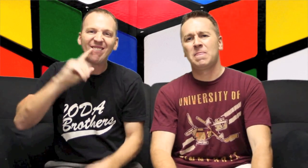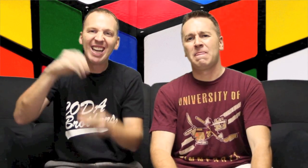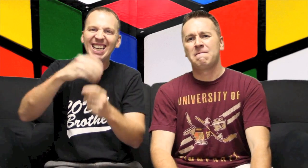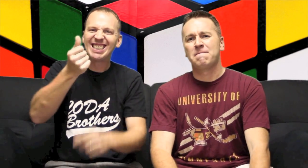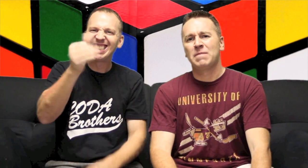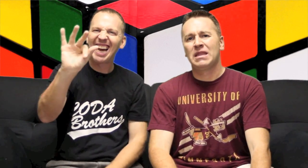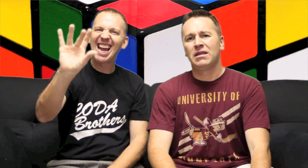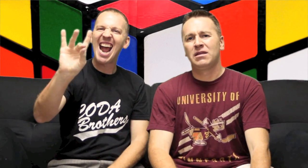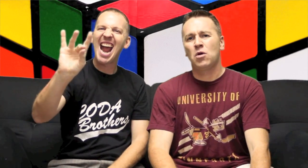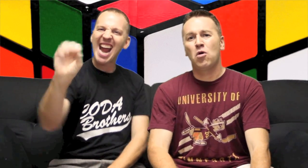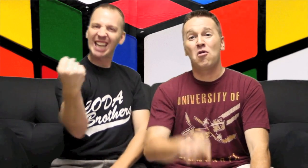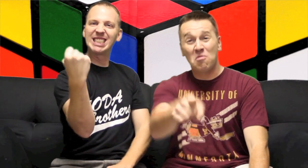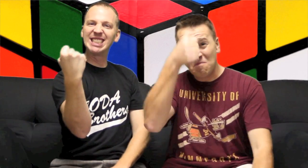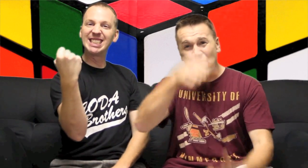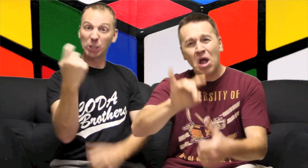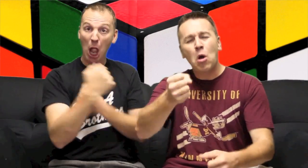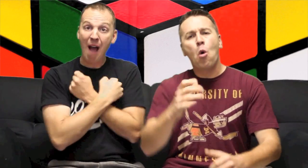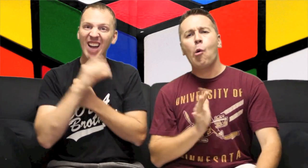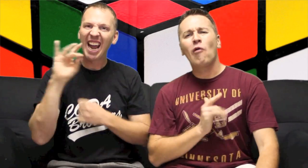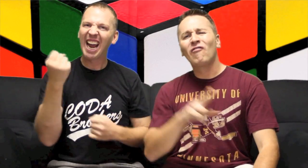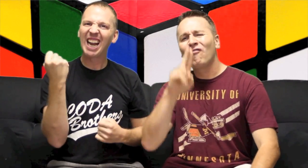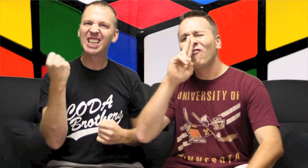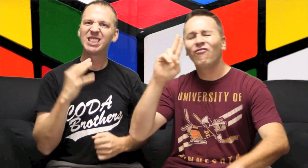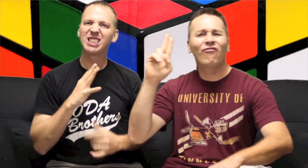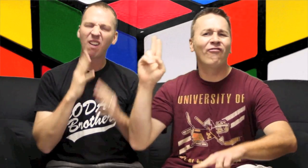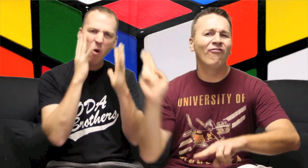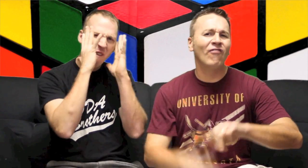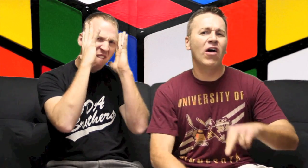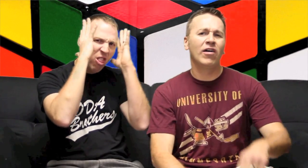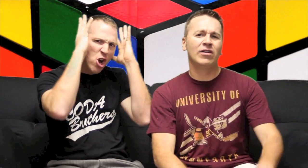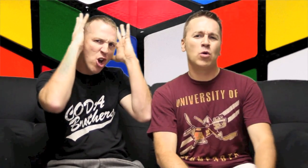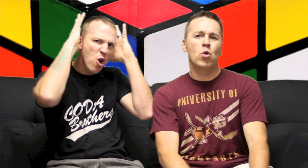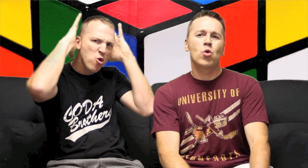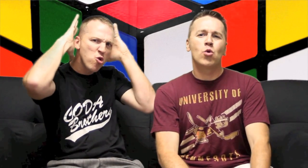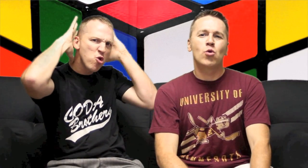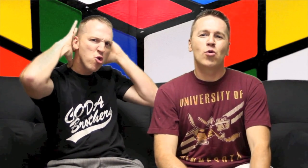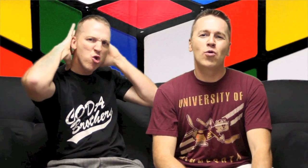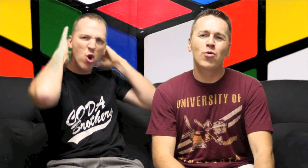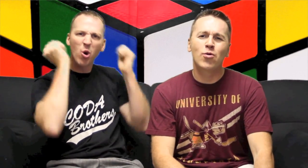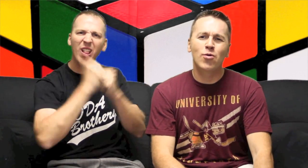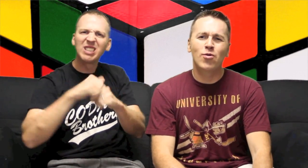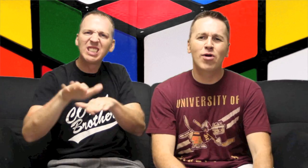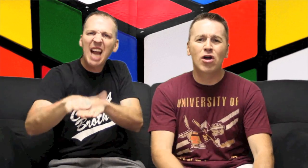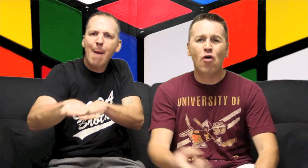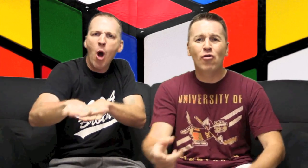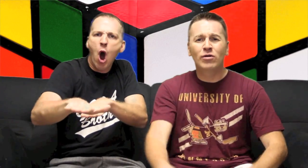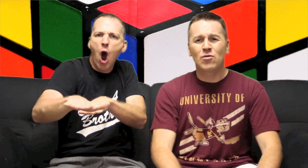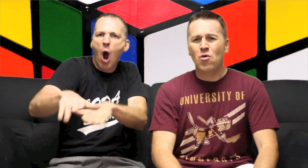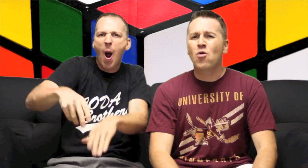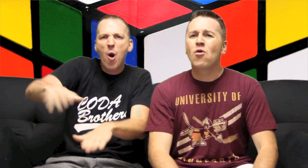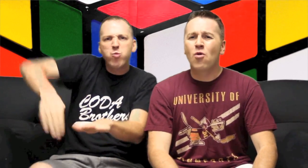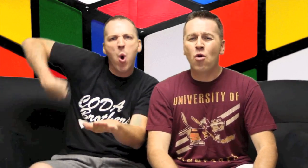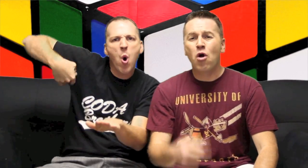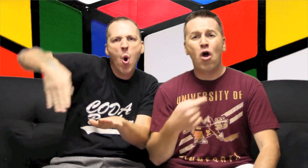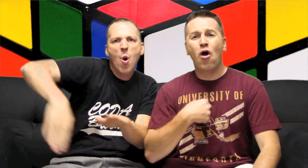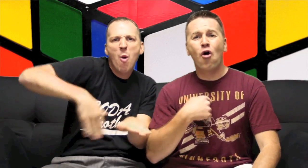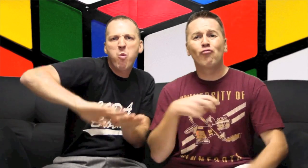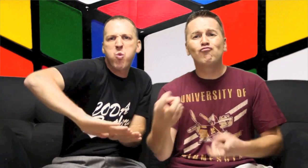This related. vlog is about deaf in the 80s. You remember that? It was so much fun. 80s, feathered hair, flock of seagulls, skateboarding.